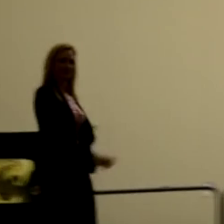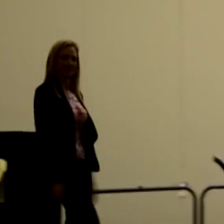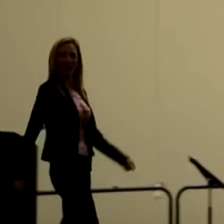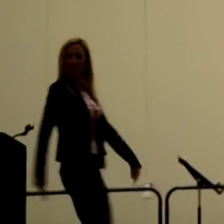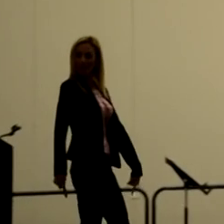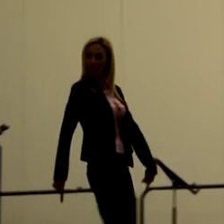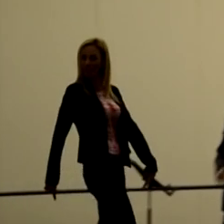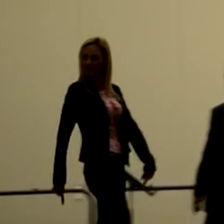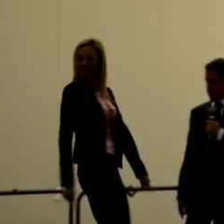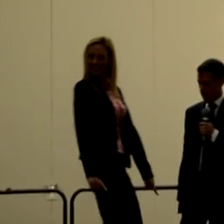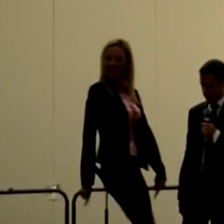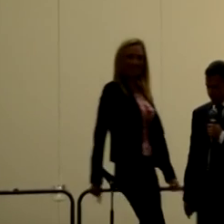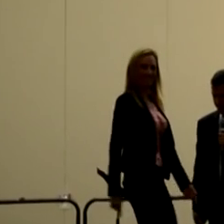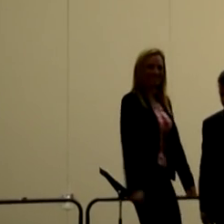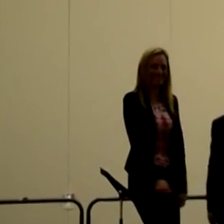Hey, I have a question for the two of you.